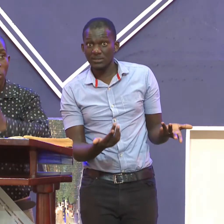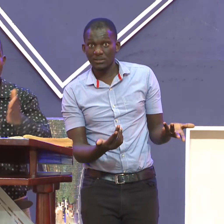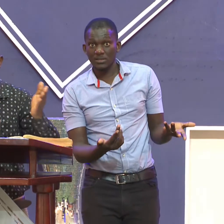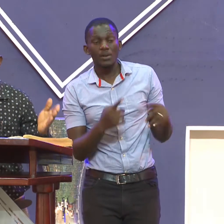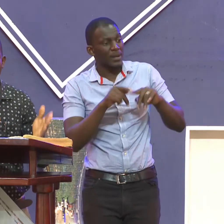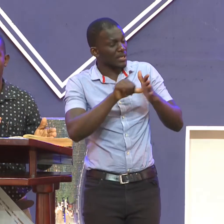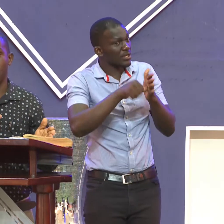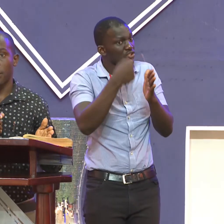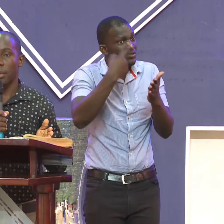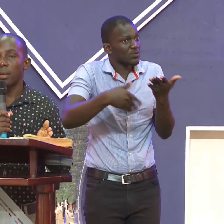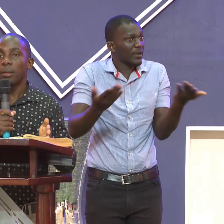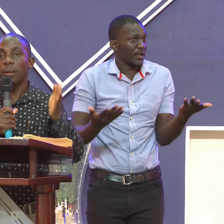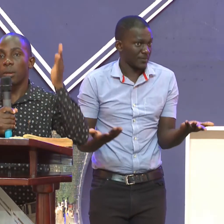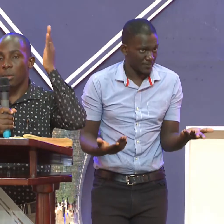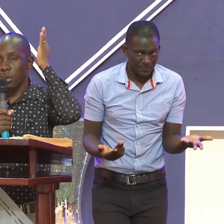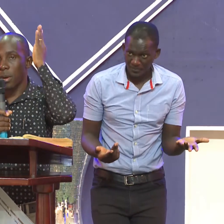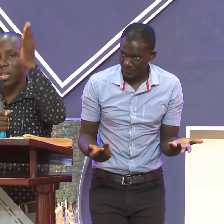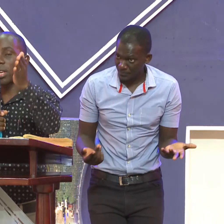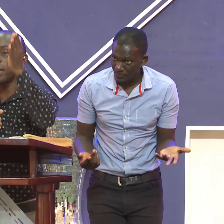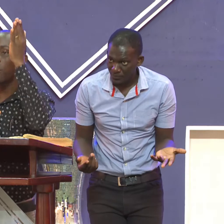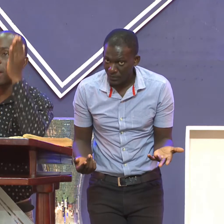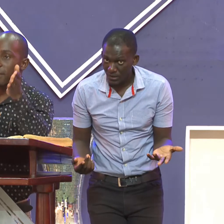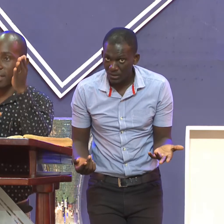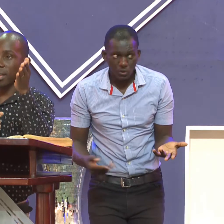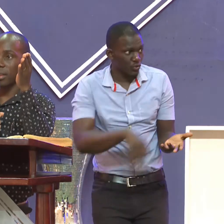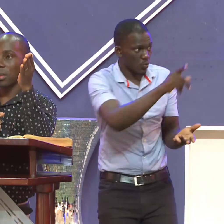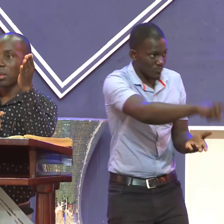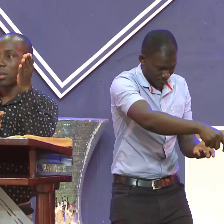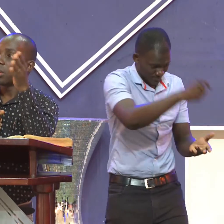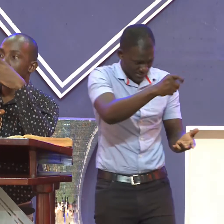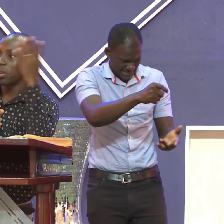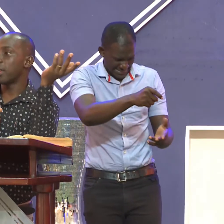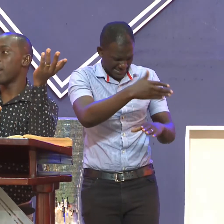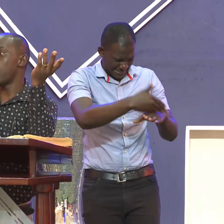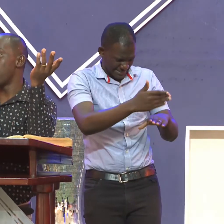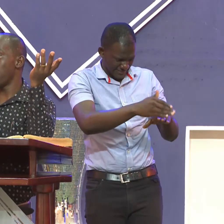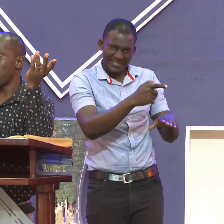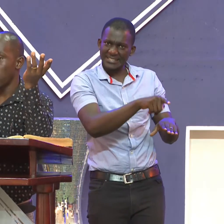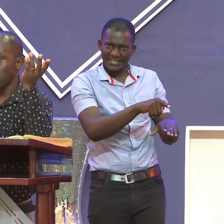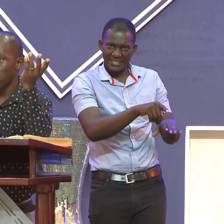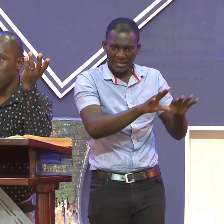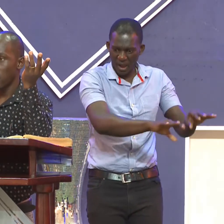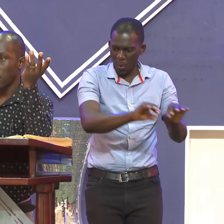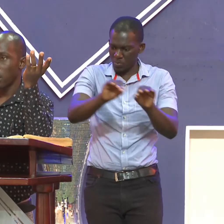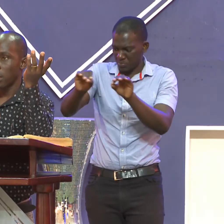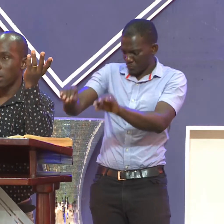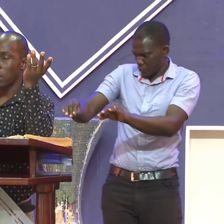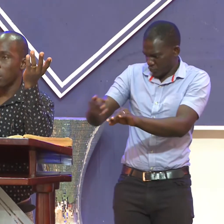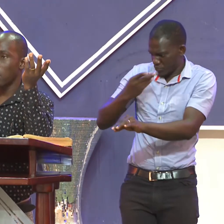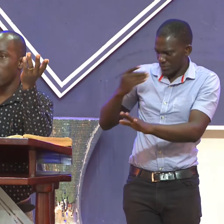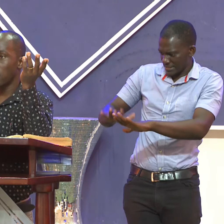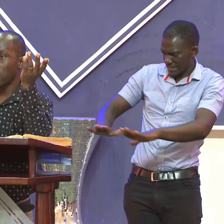yenge esonga erimu. Yet the only issue is wakijje mu mazzi. You took it away from nochiteka its operating area and put